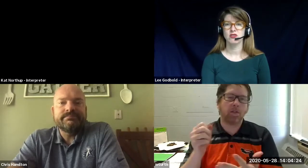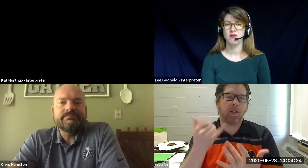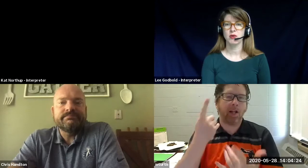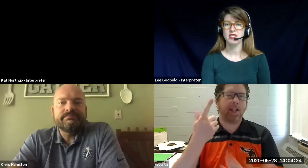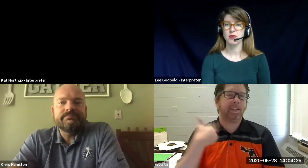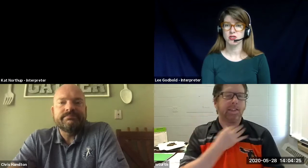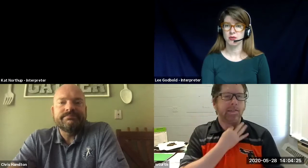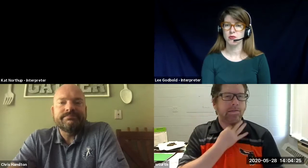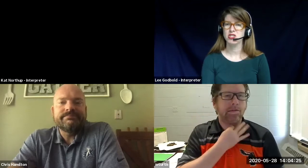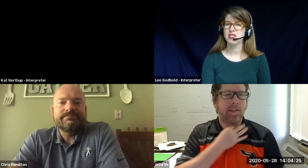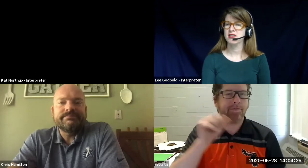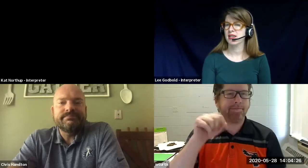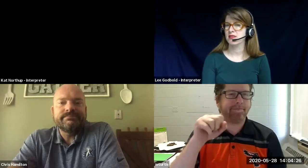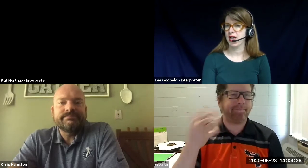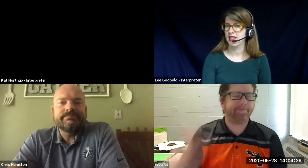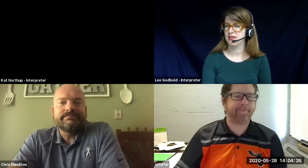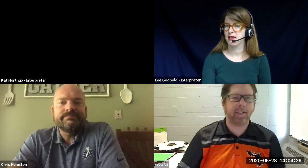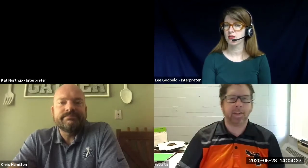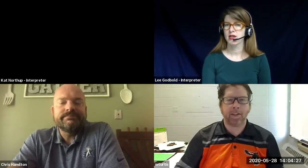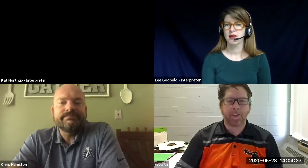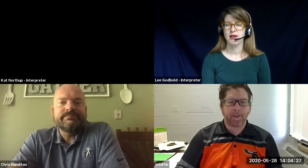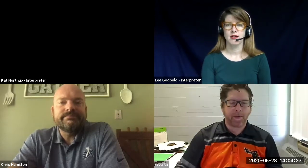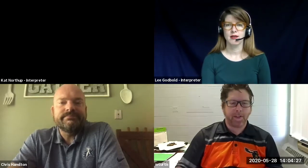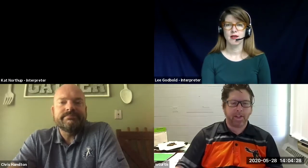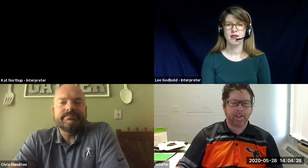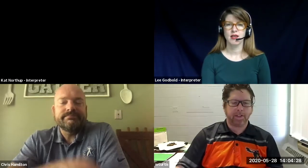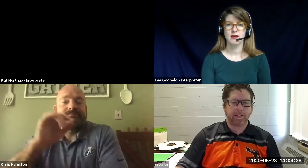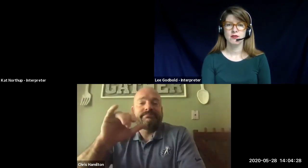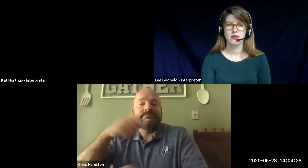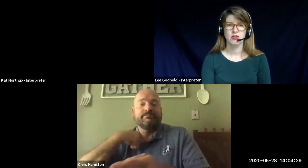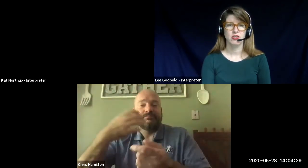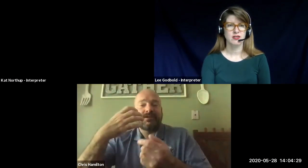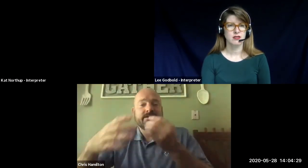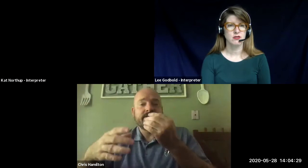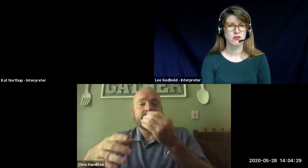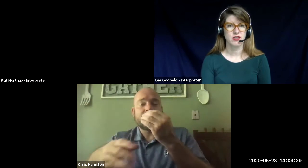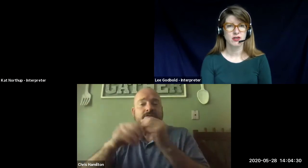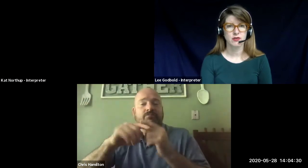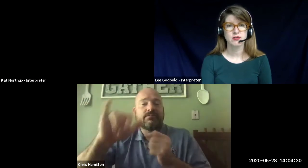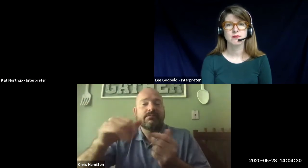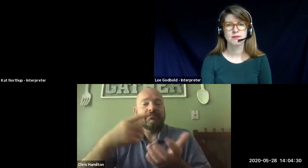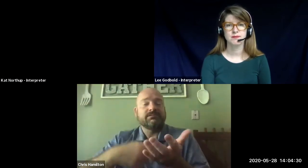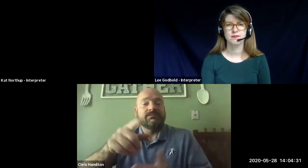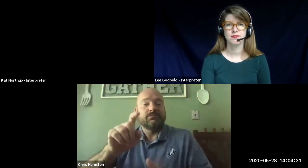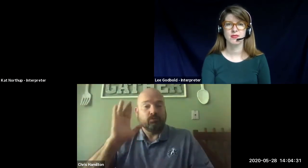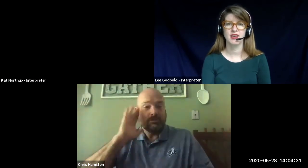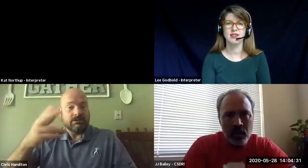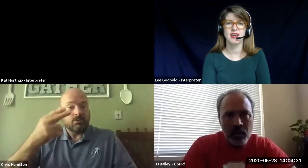softball baseball tournament, which is not as bad. So a lot of curiosity surrounding those. And to add to